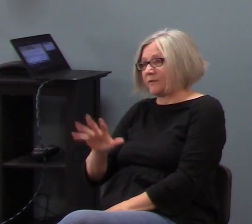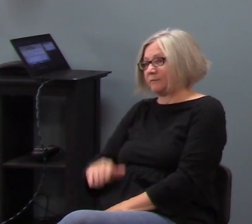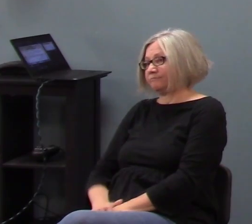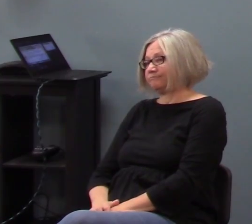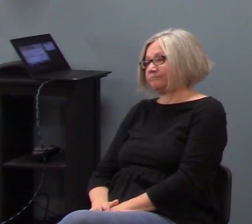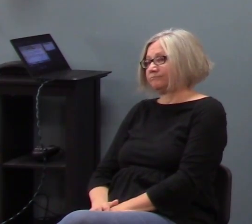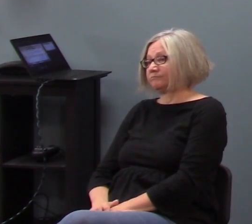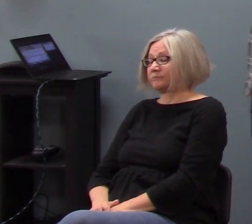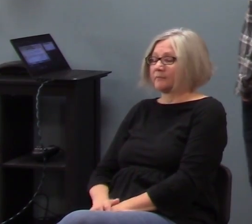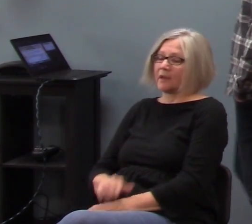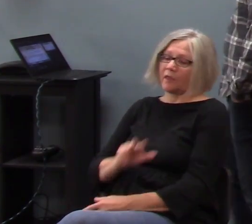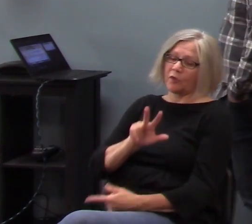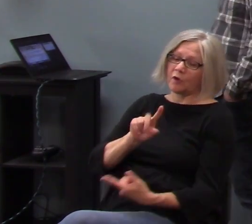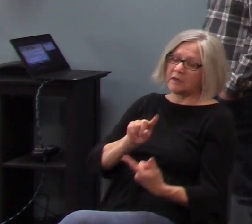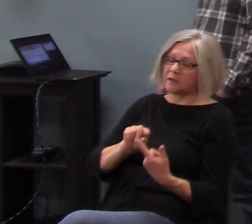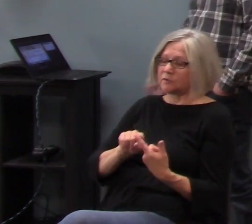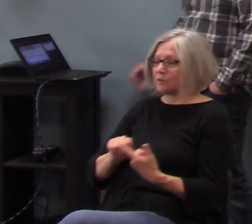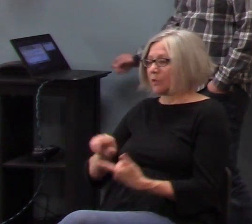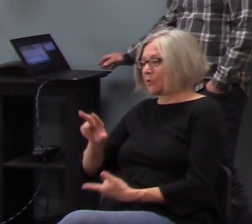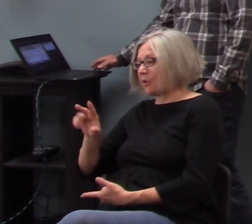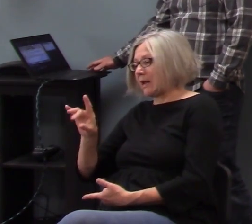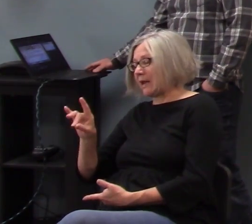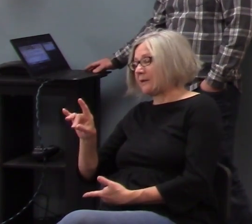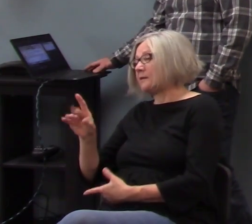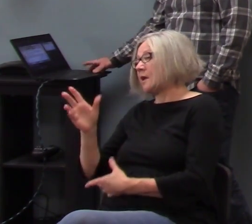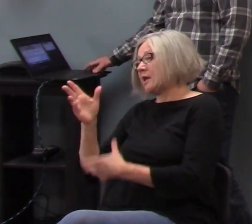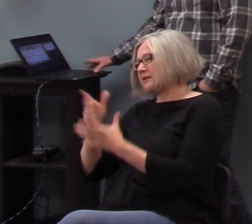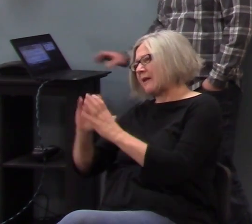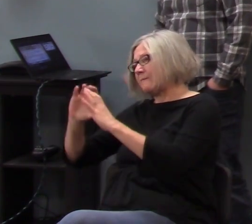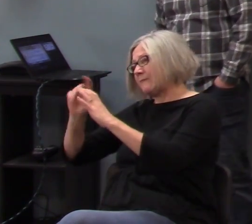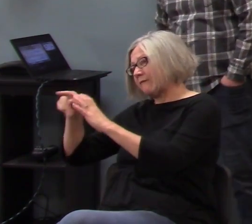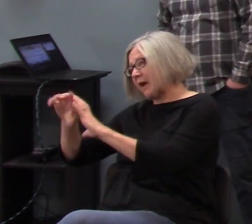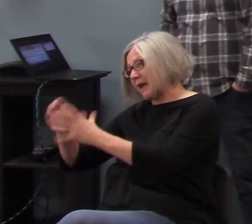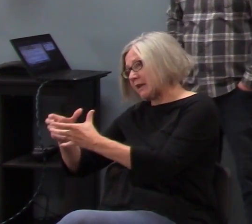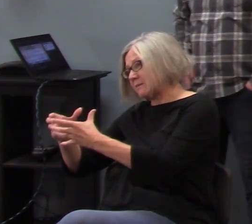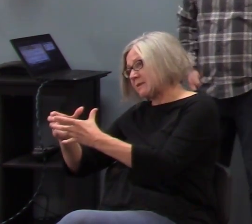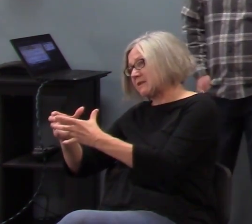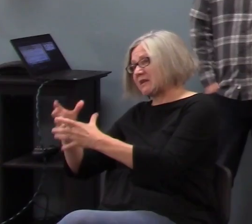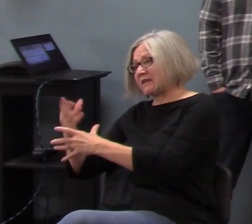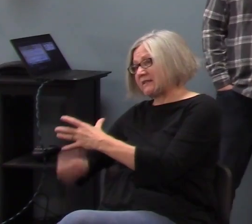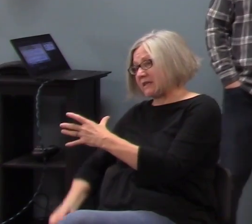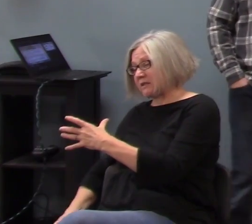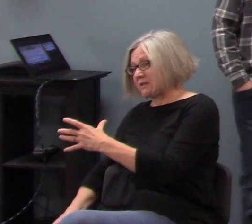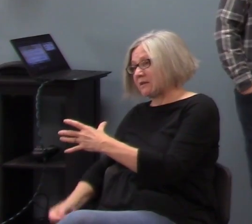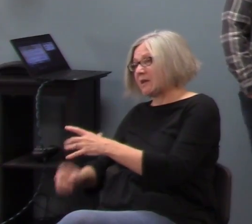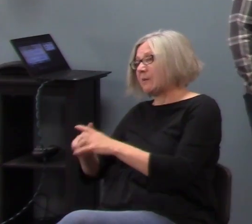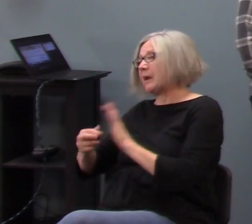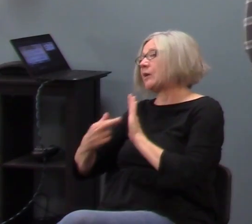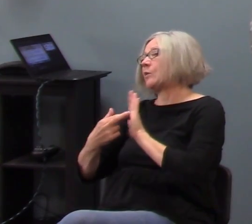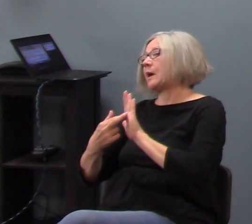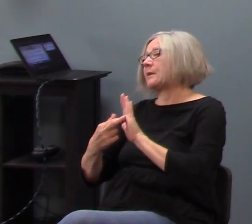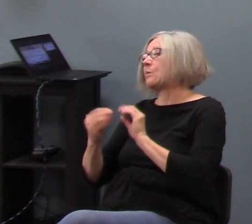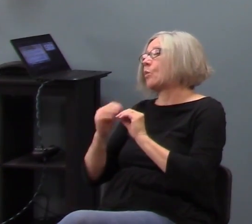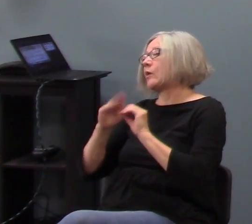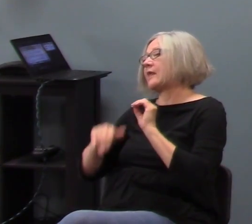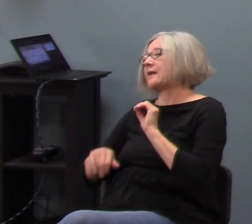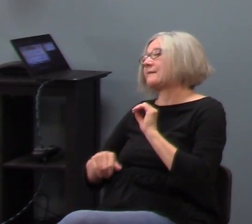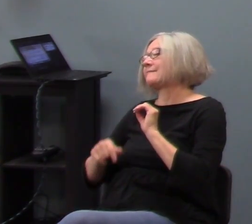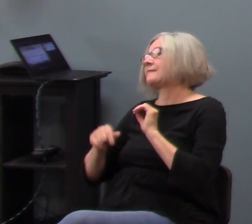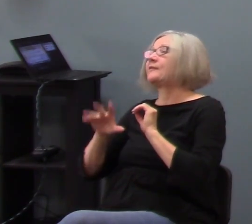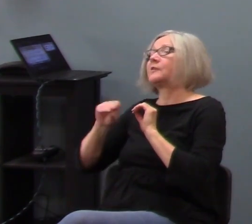gone extinct. But basically, it represents more than half of the phyla that have ever existed in the history